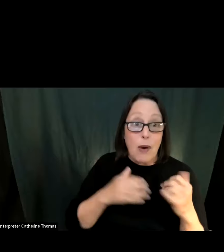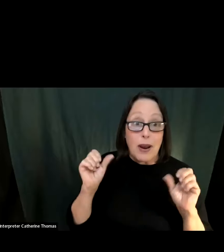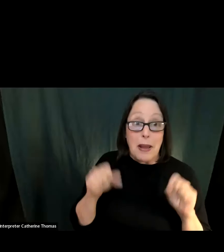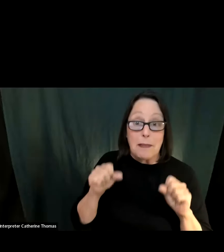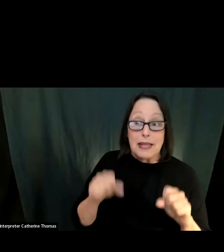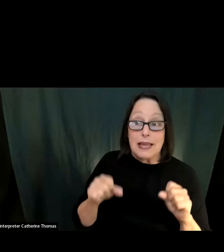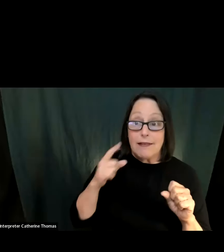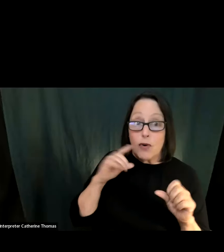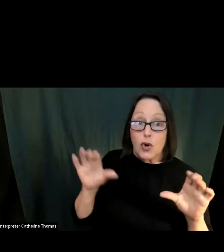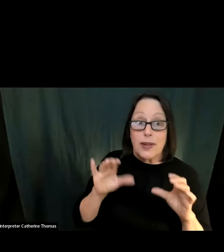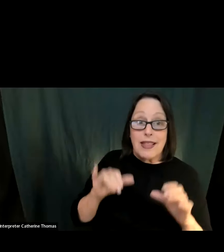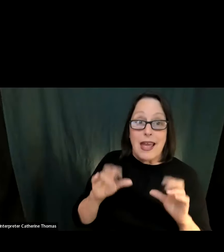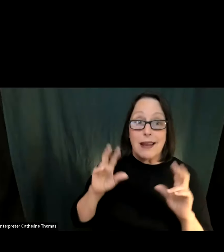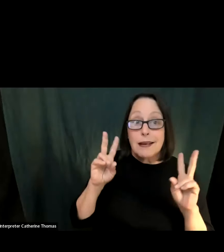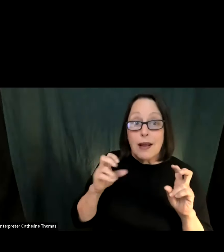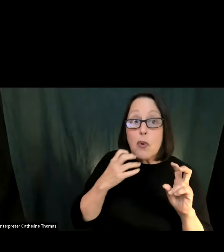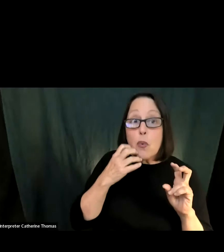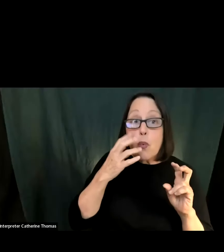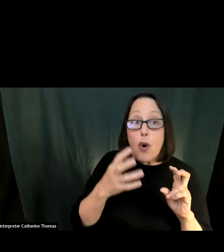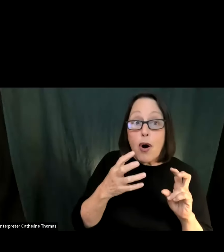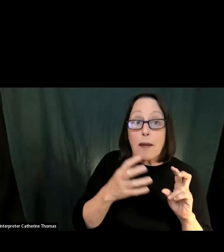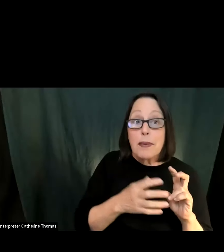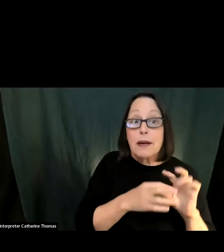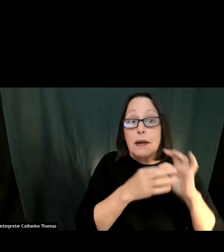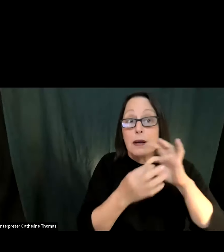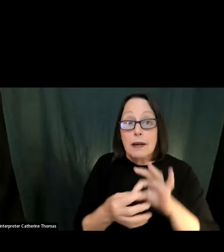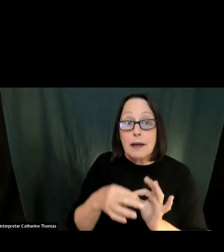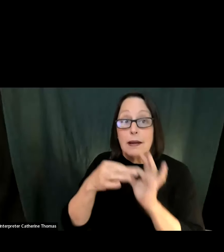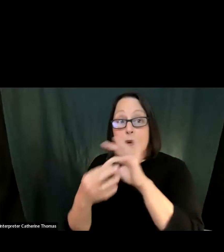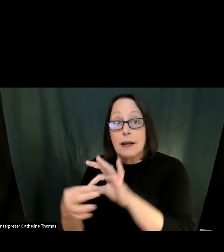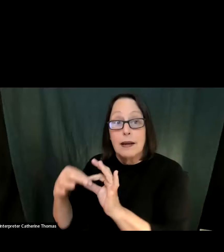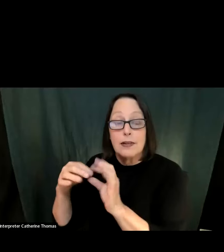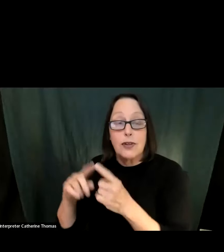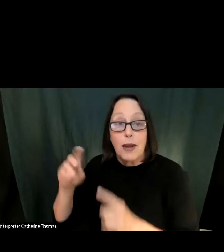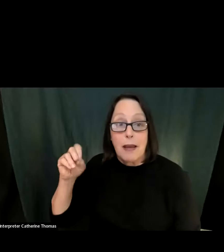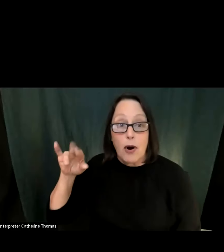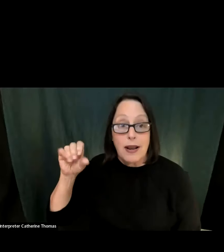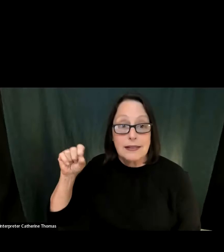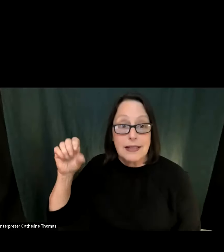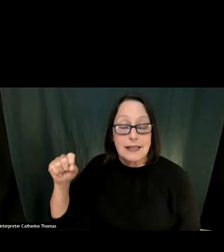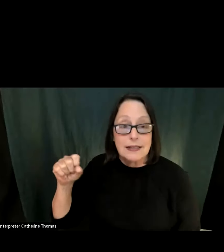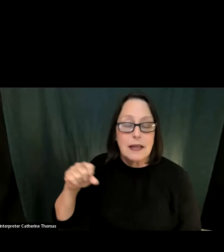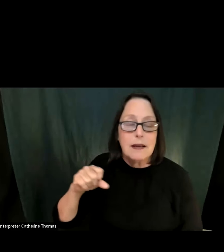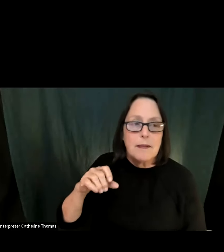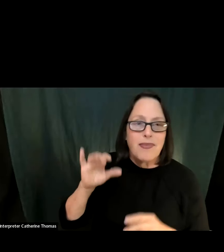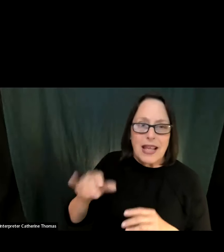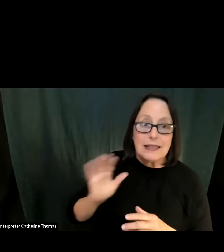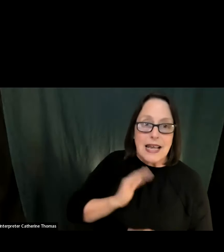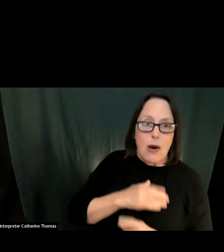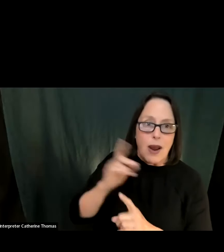that warm handoff from the 988 call to MRSS, and where we aspire to be.